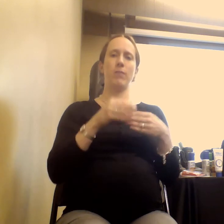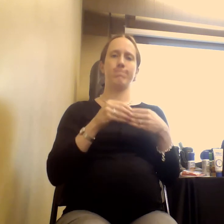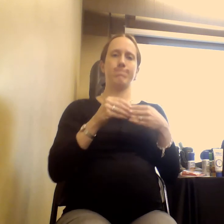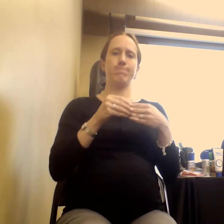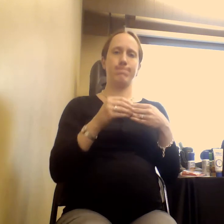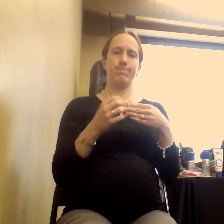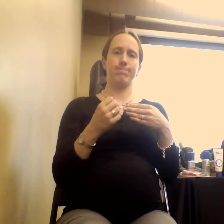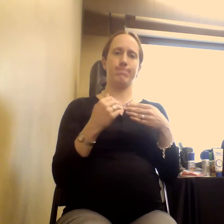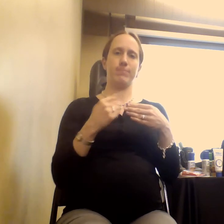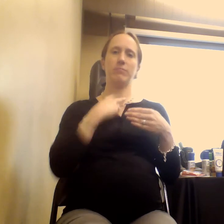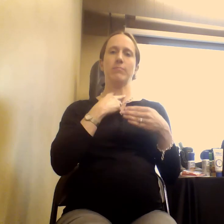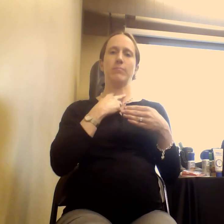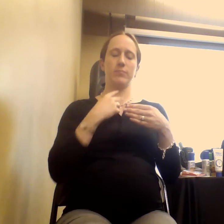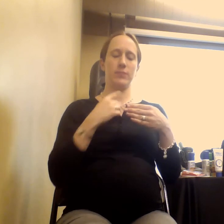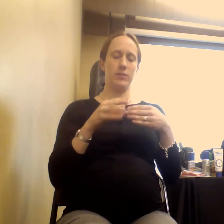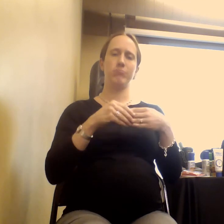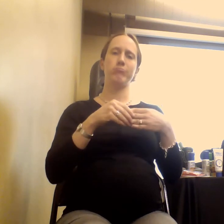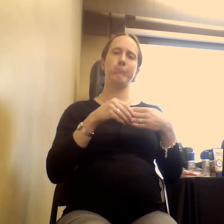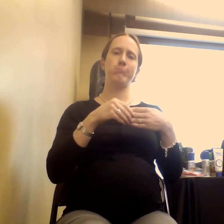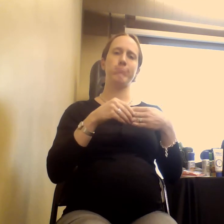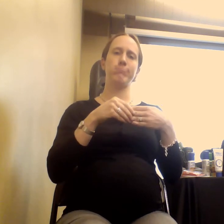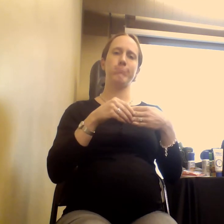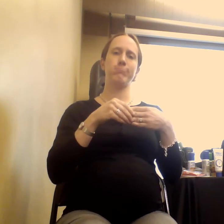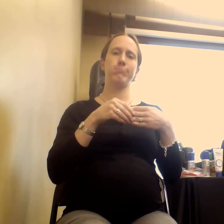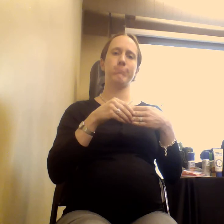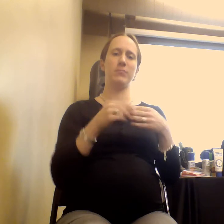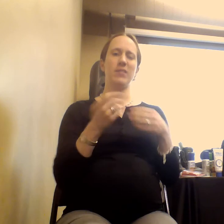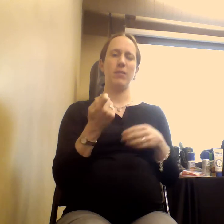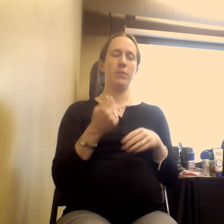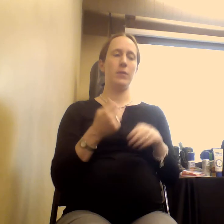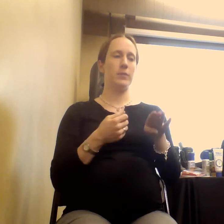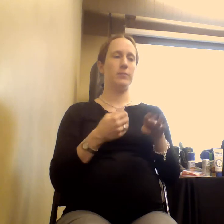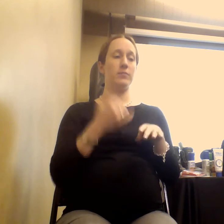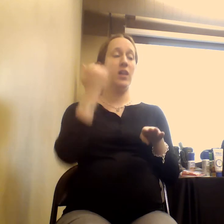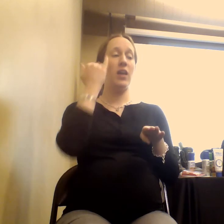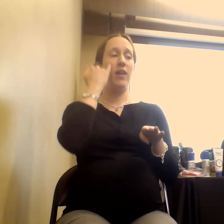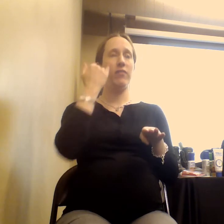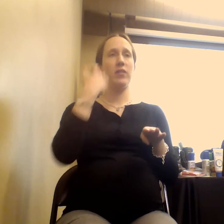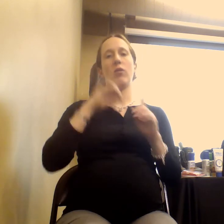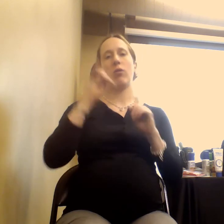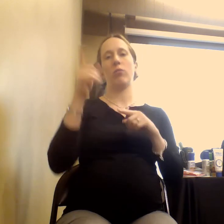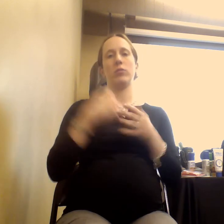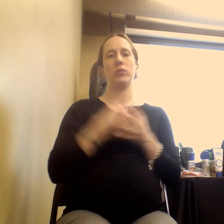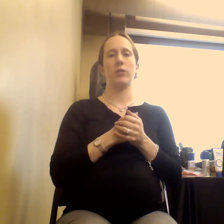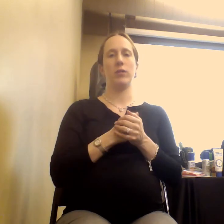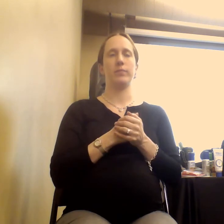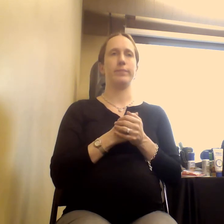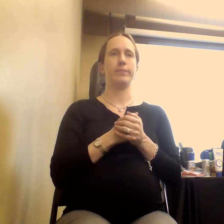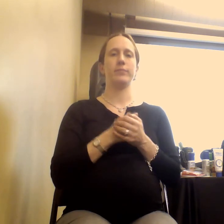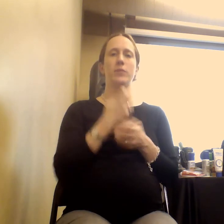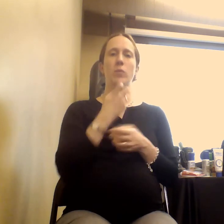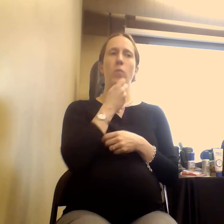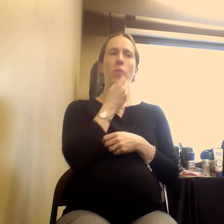want this boot if I was in a very tropical environment. They make it in 2 different versions here. First of all, if